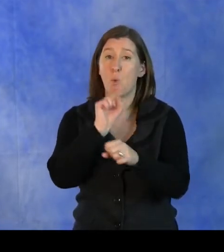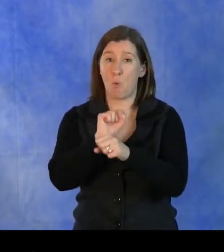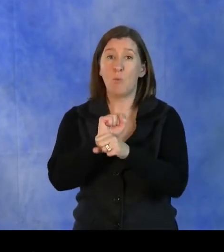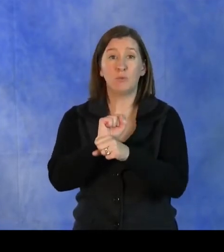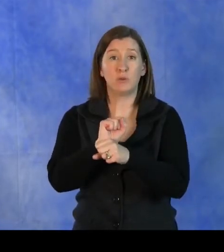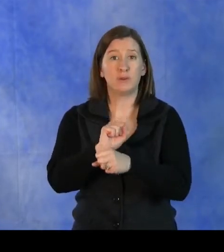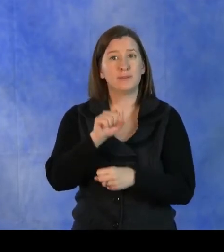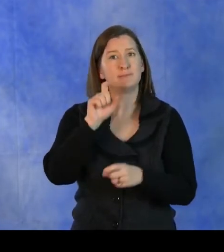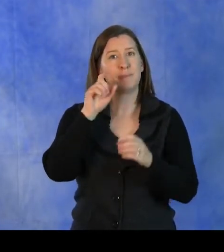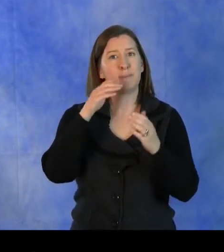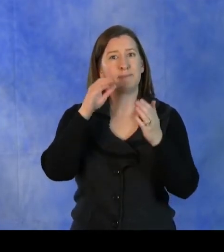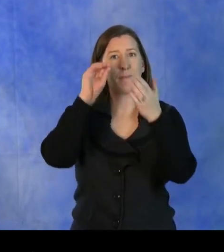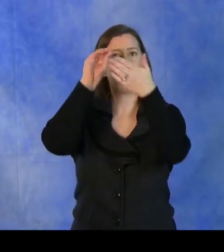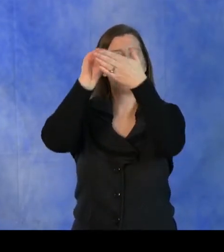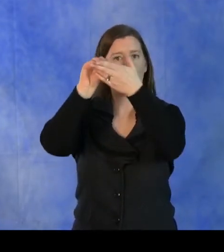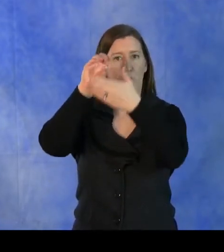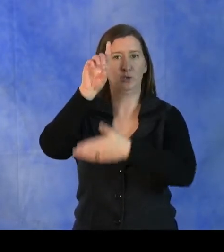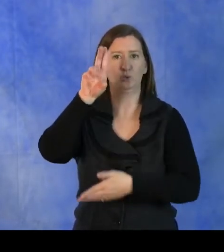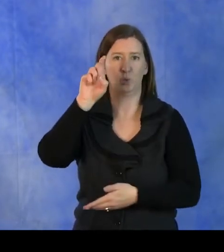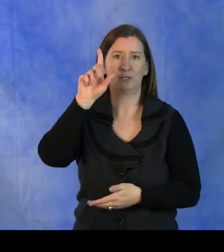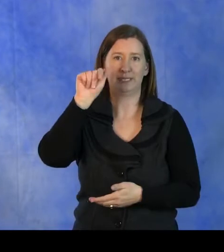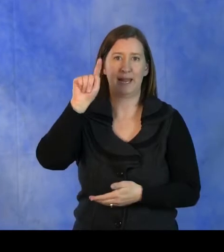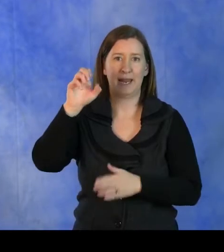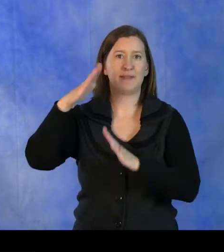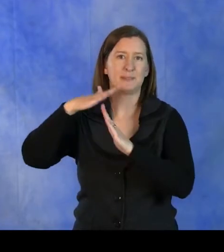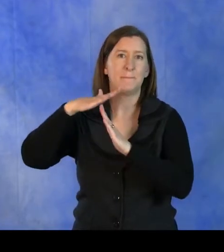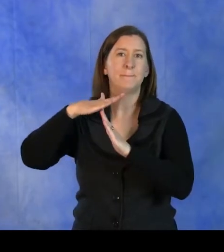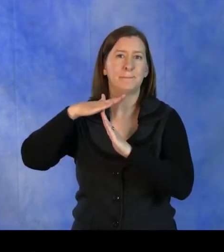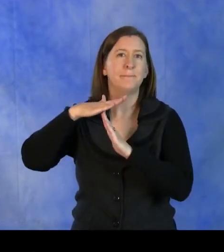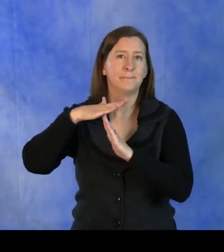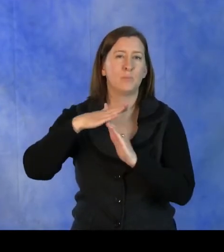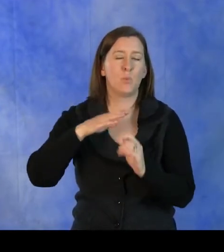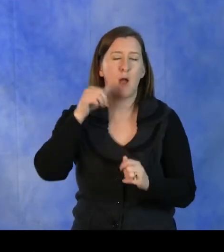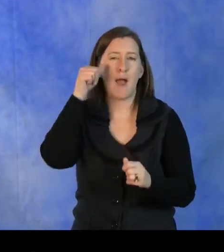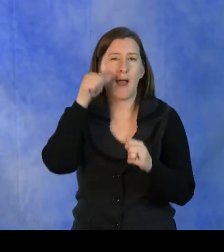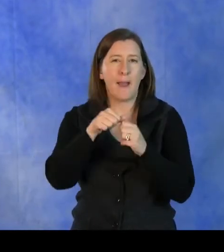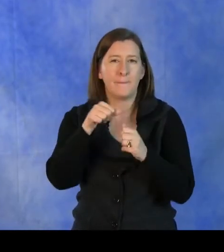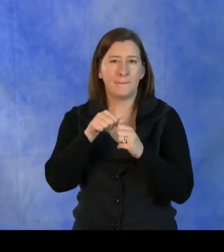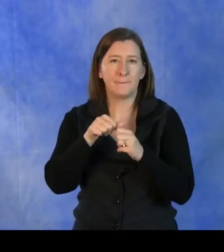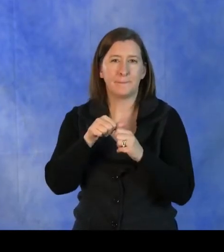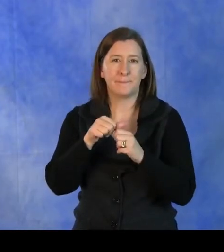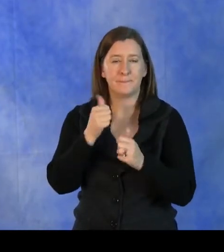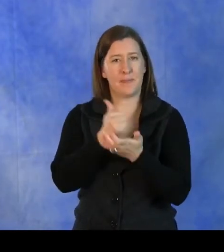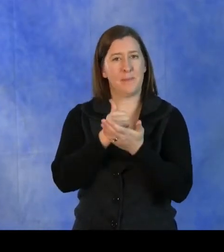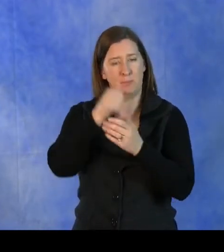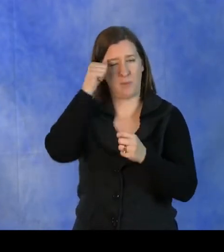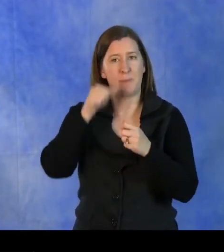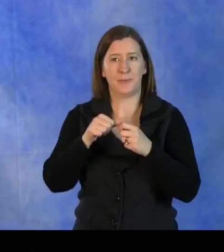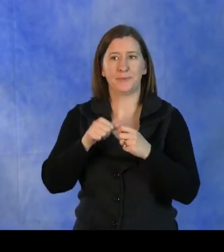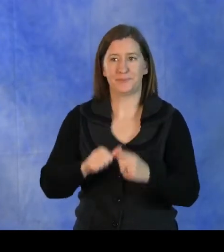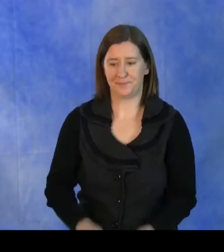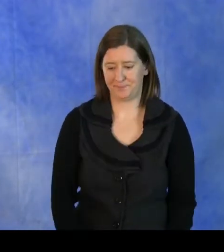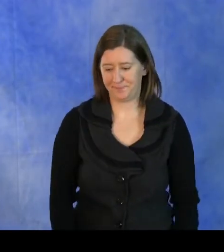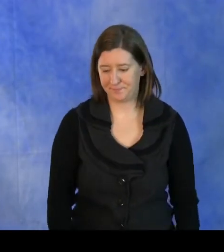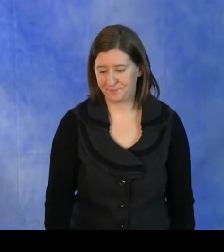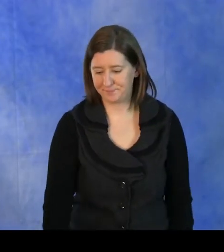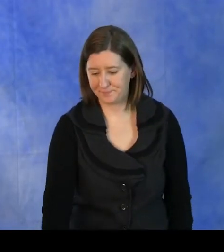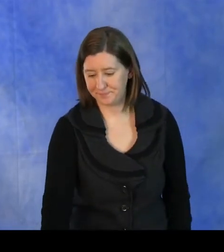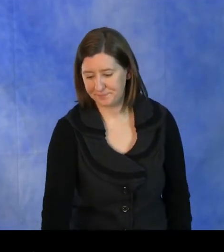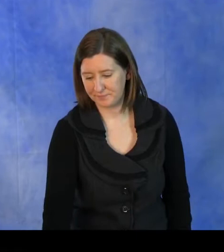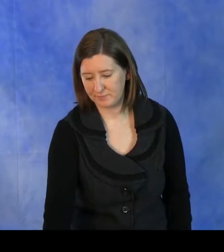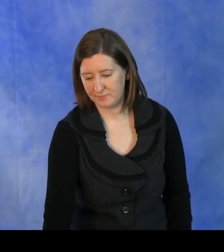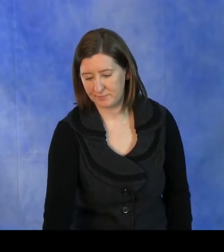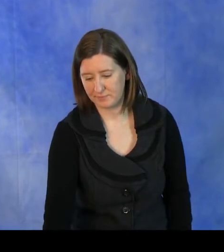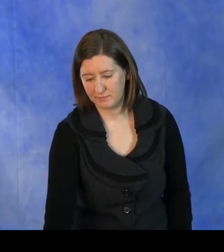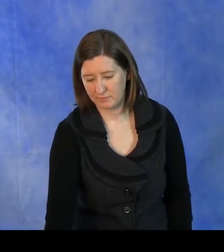For every assignment or homework or whatever, you should always put a due date at the top so that the student can remember when